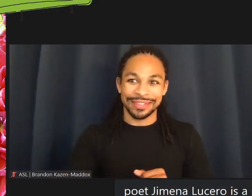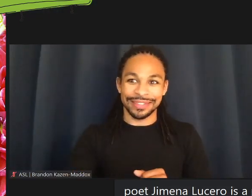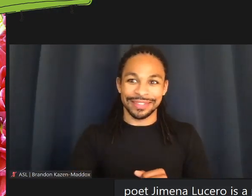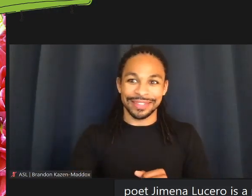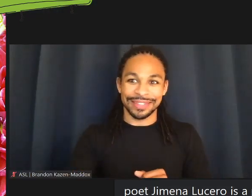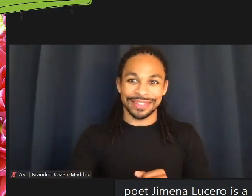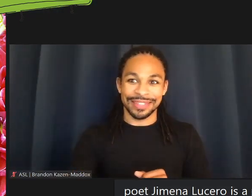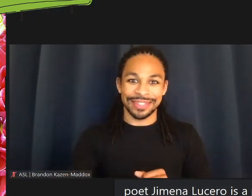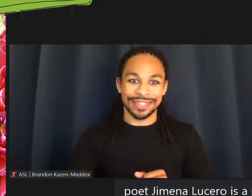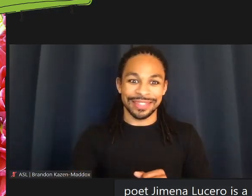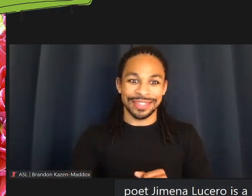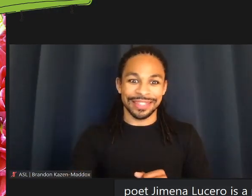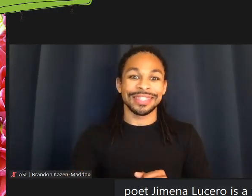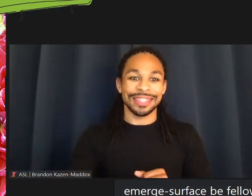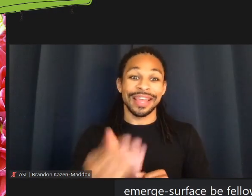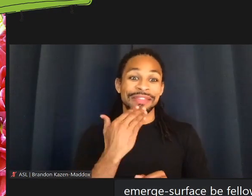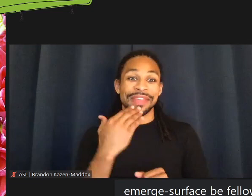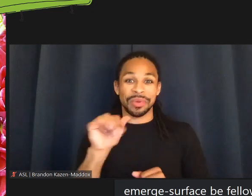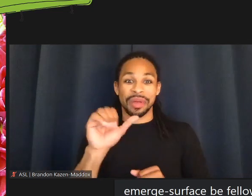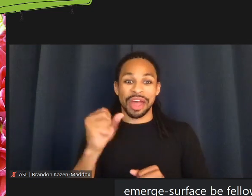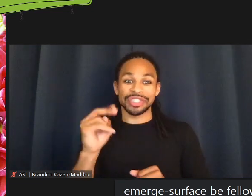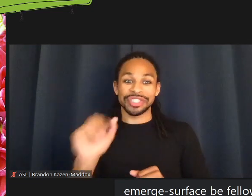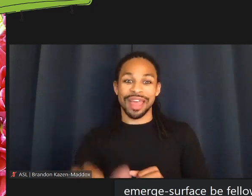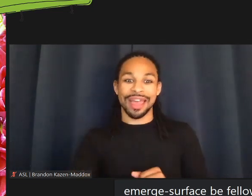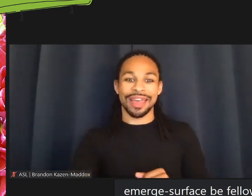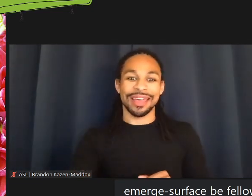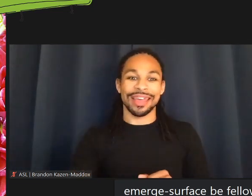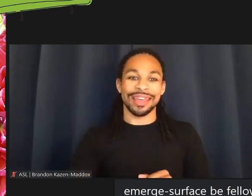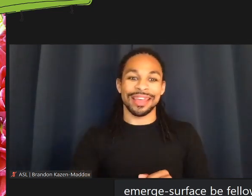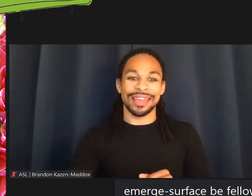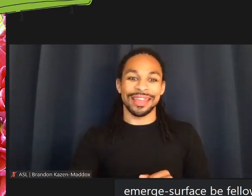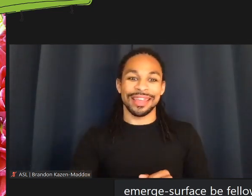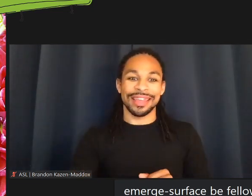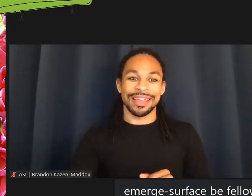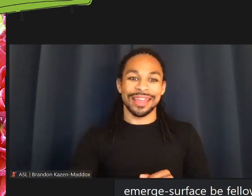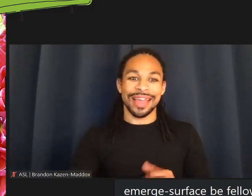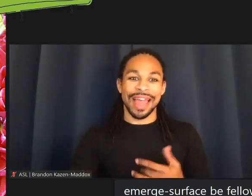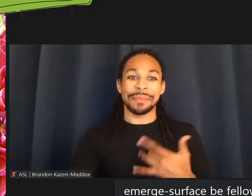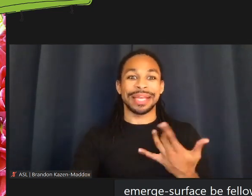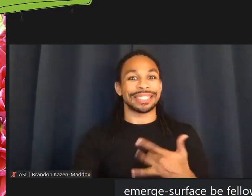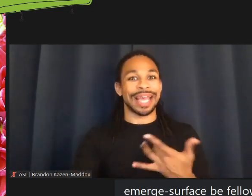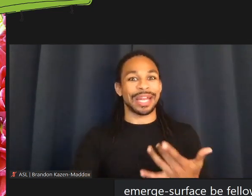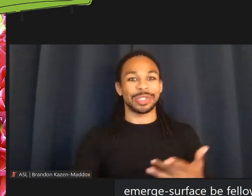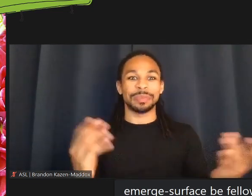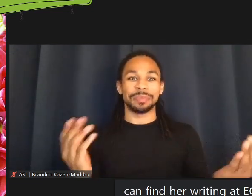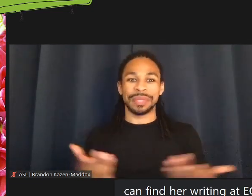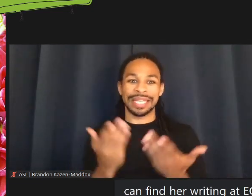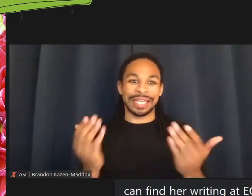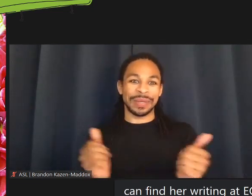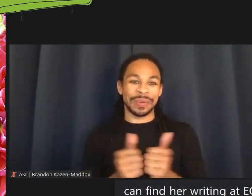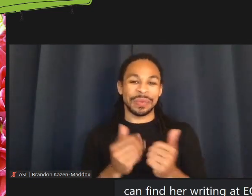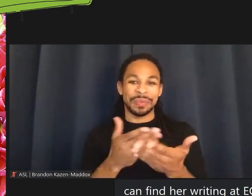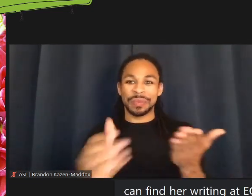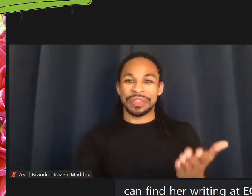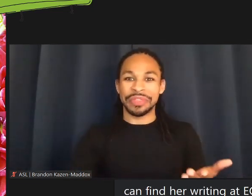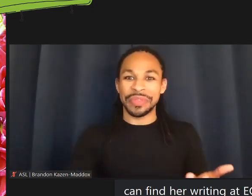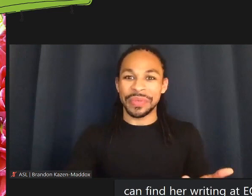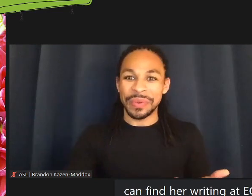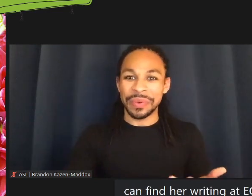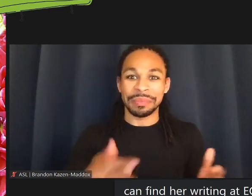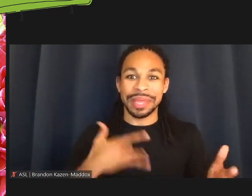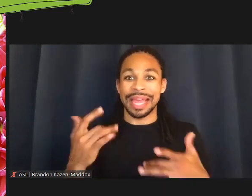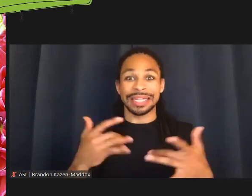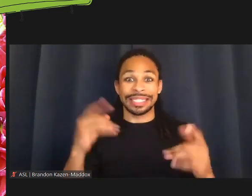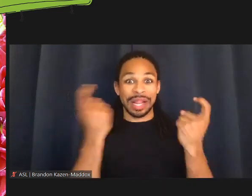Thank you, Ashna. I'm very excited to be here with all of you and to be celebrating Kay and